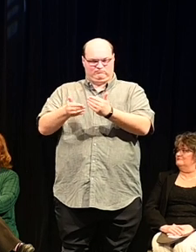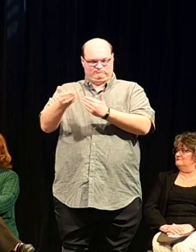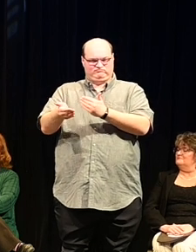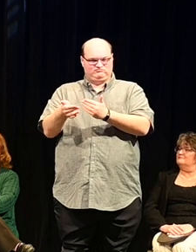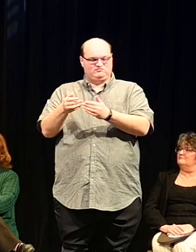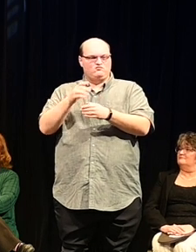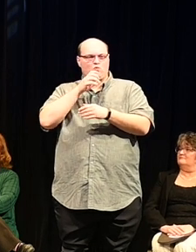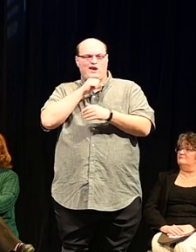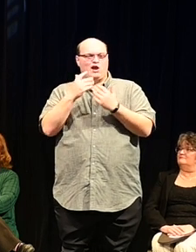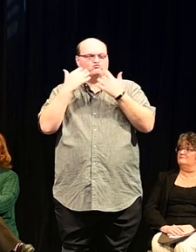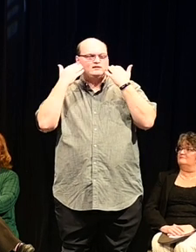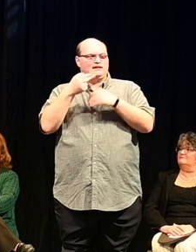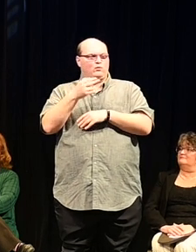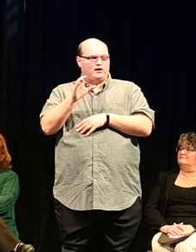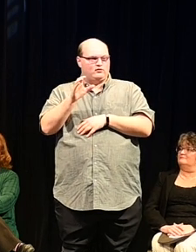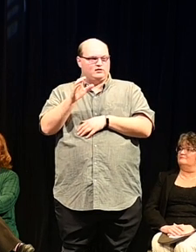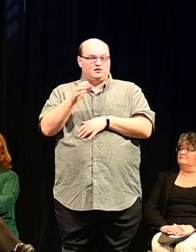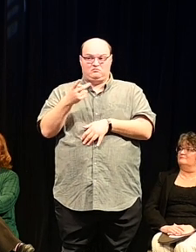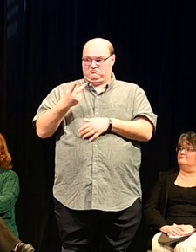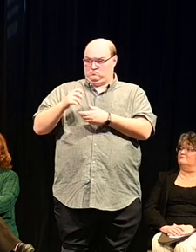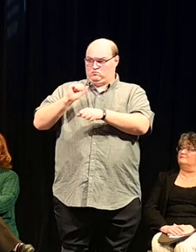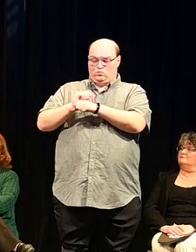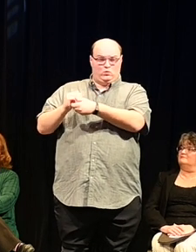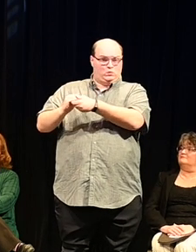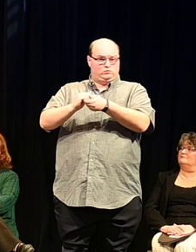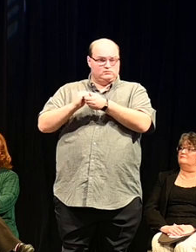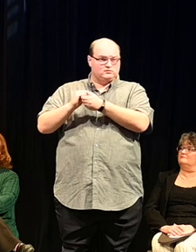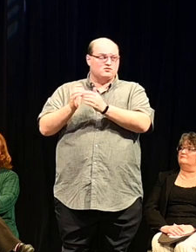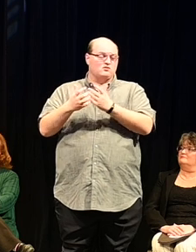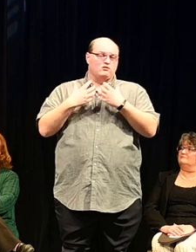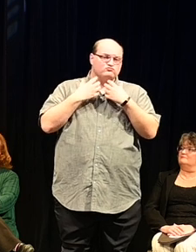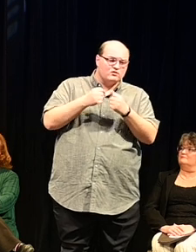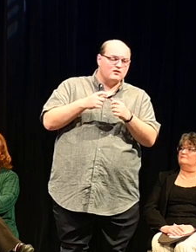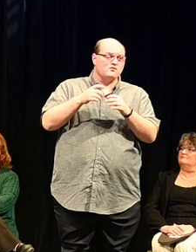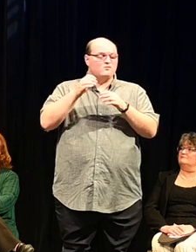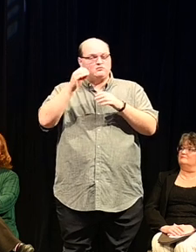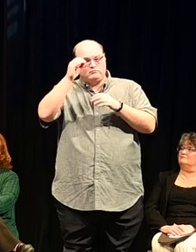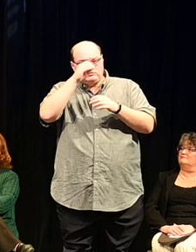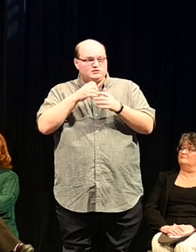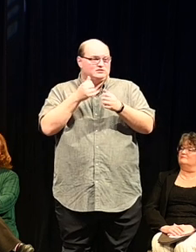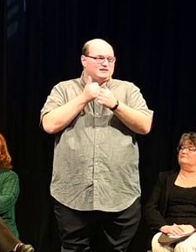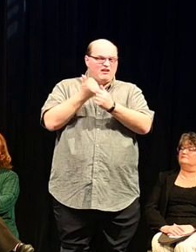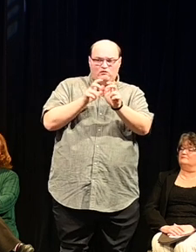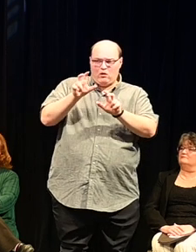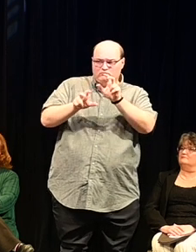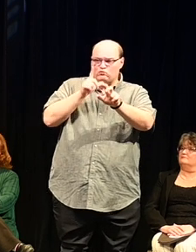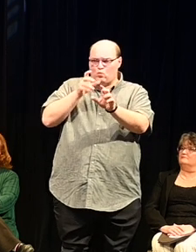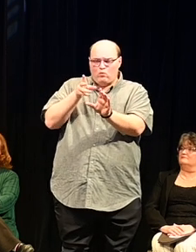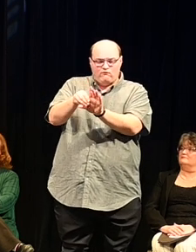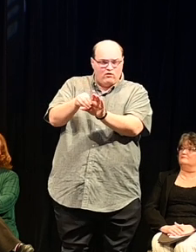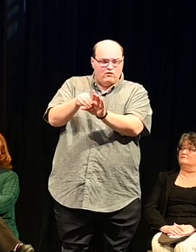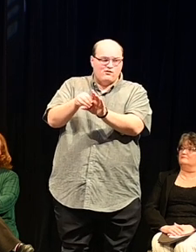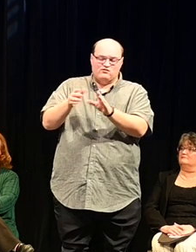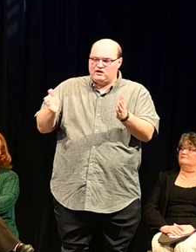Friendly. By working together and leveraging the strengths and insights of all stakeholders,